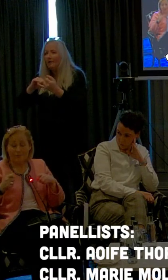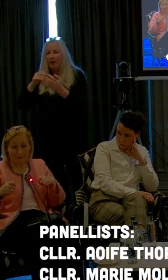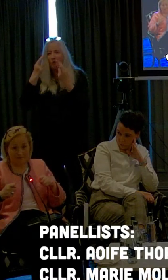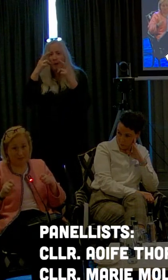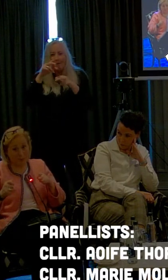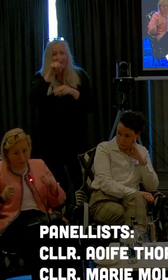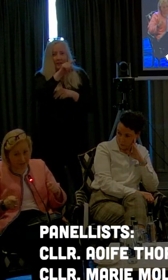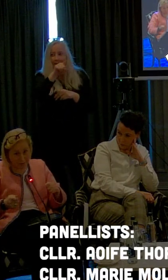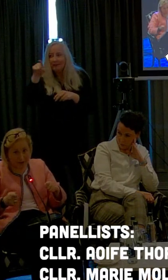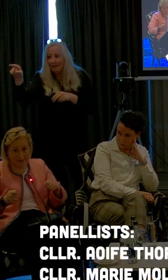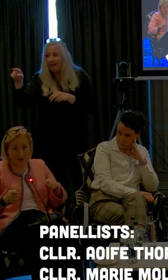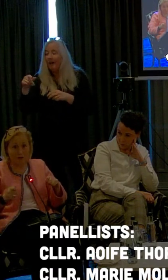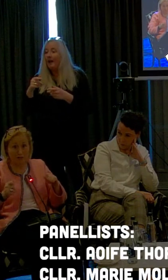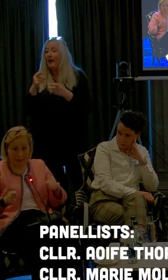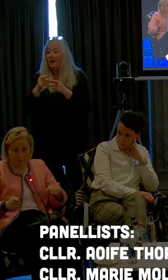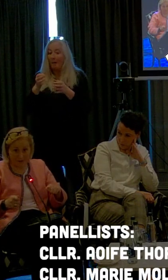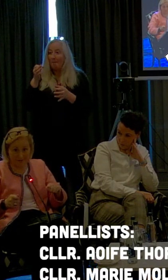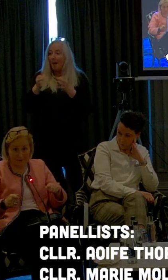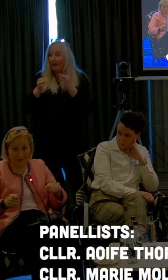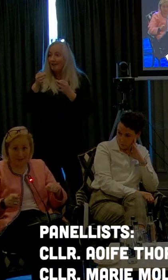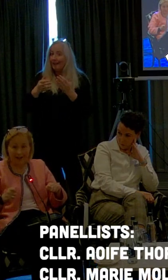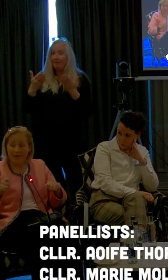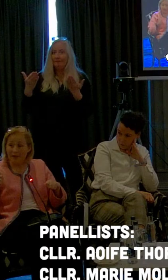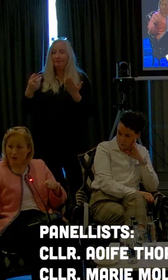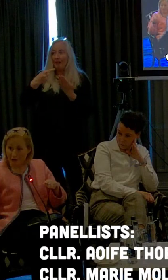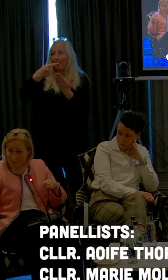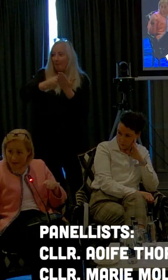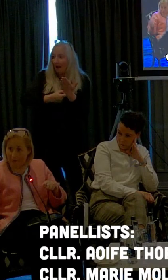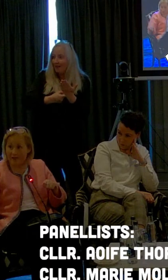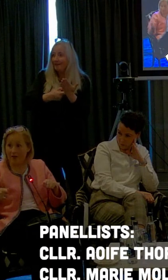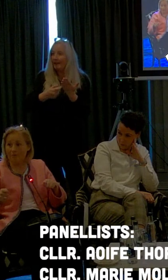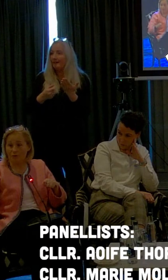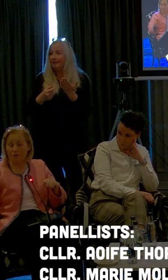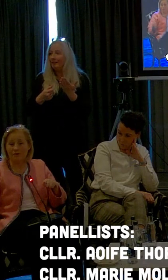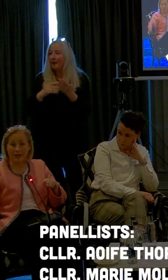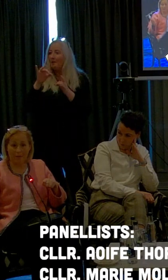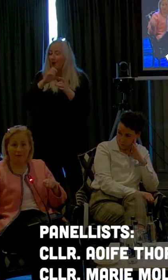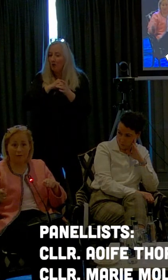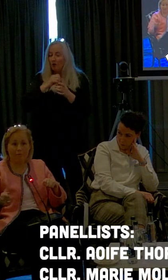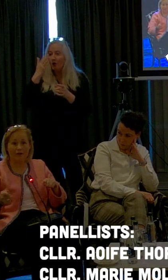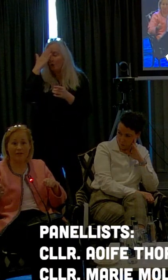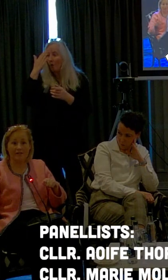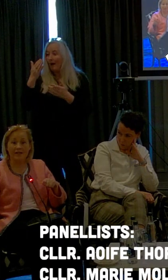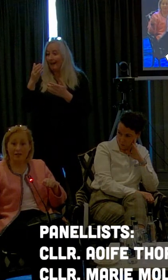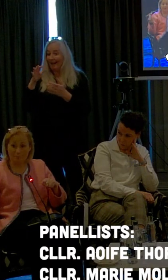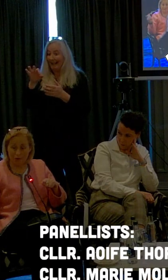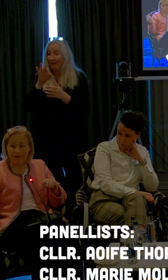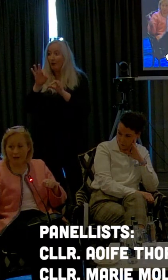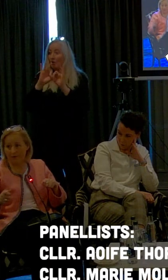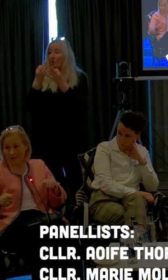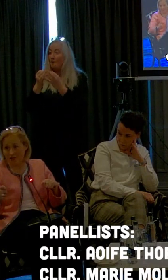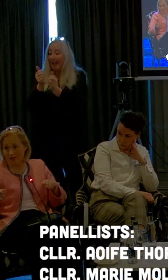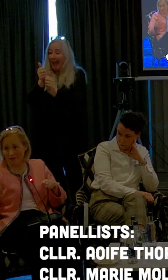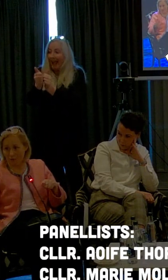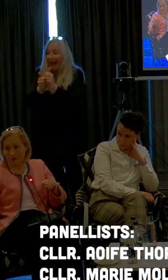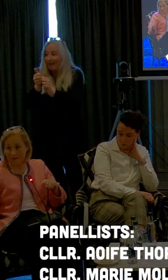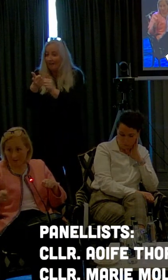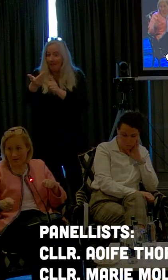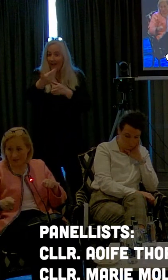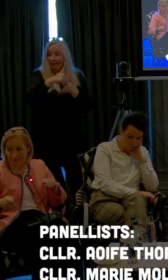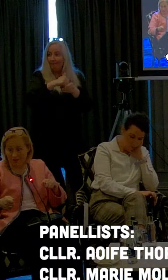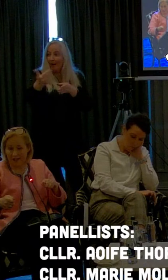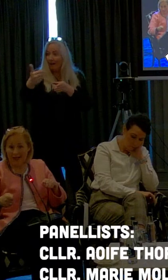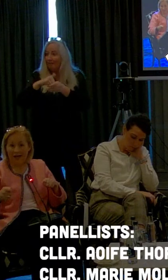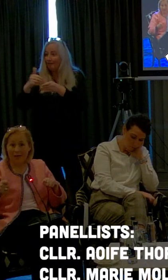where being a bit of a policy nerd helps, okay? Because you'll be able to help the groups, the applicant bodies, to put the application together in a way